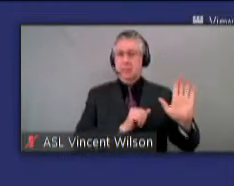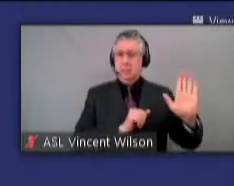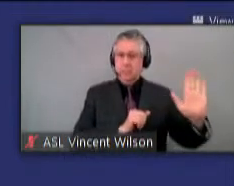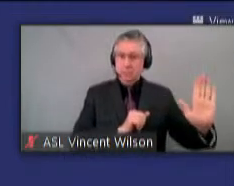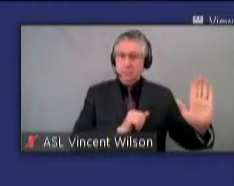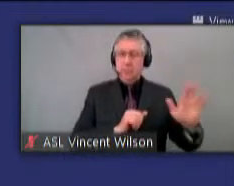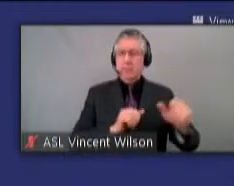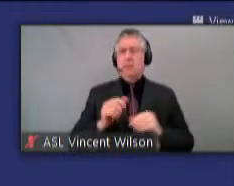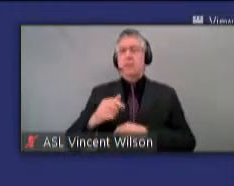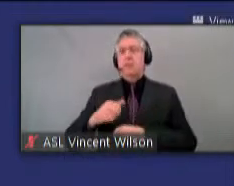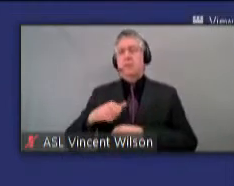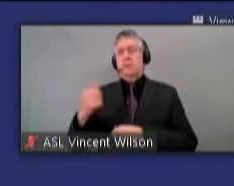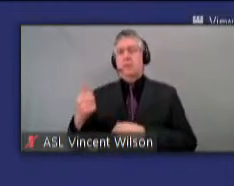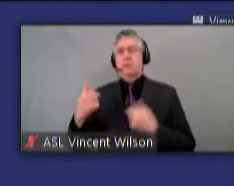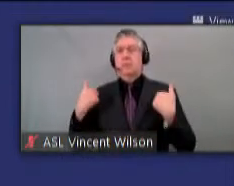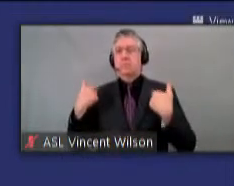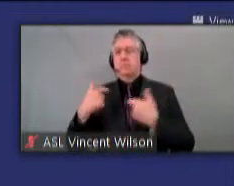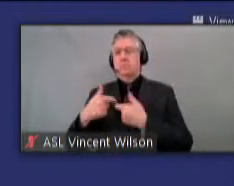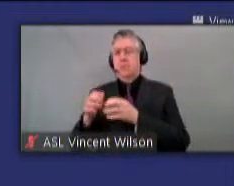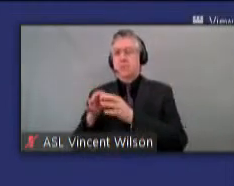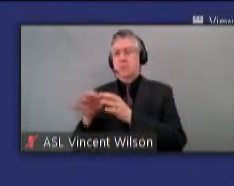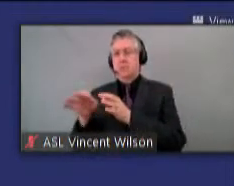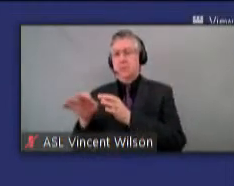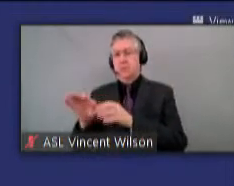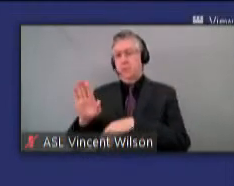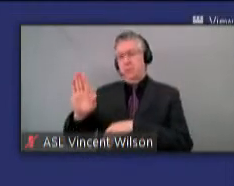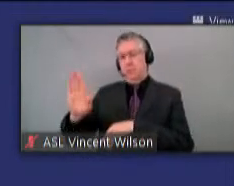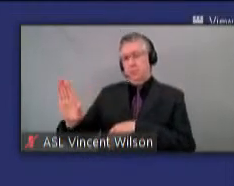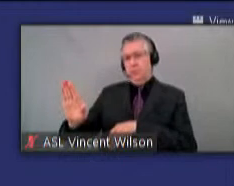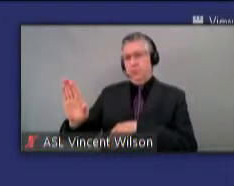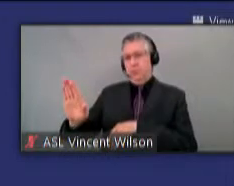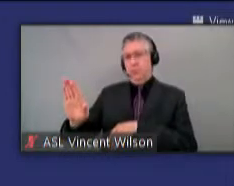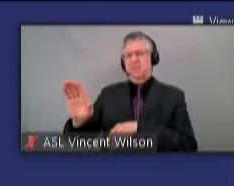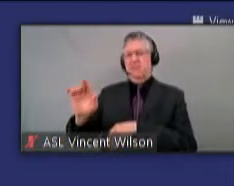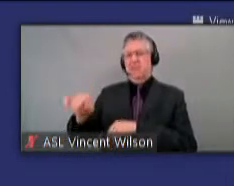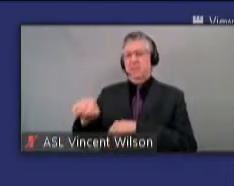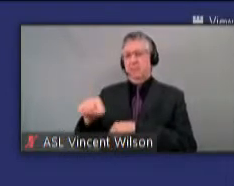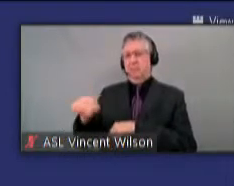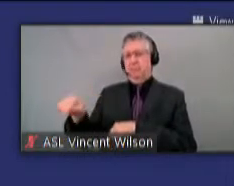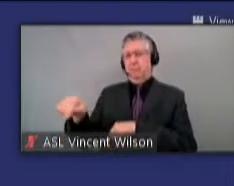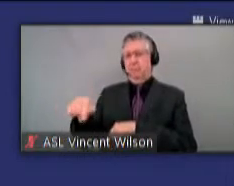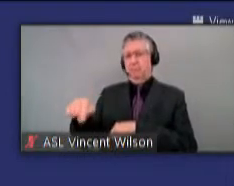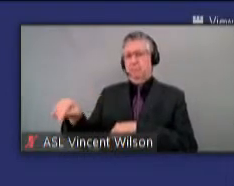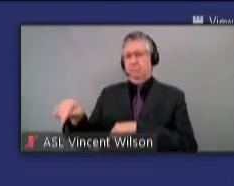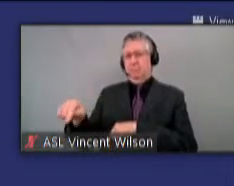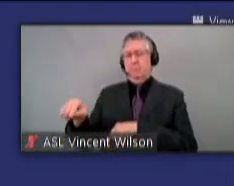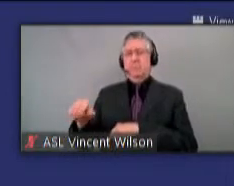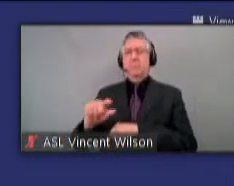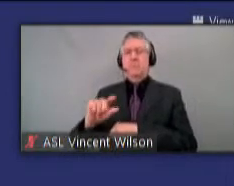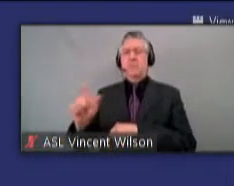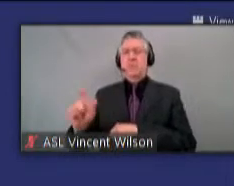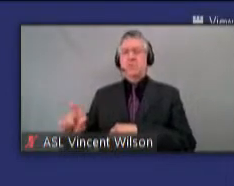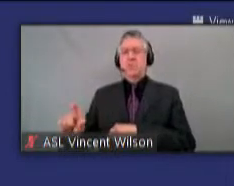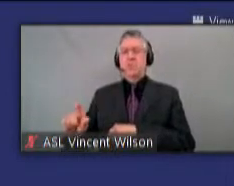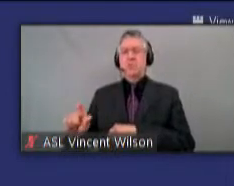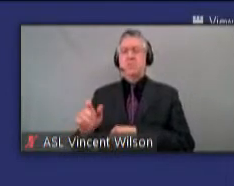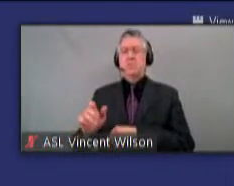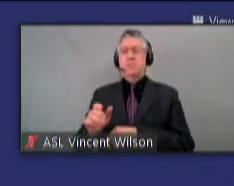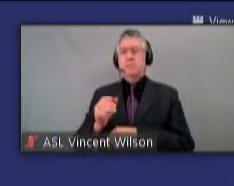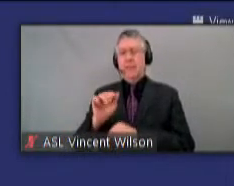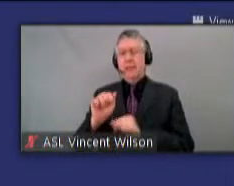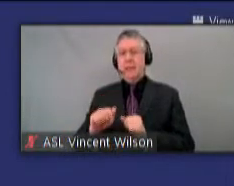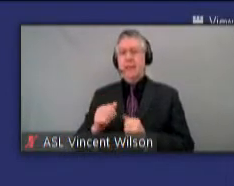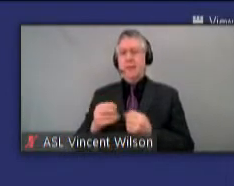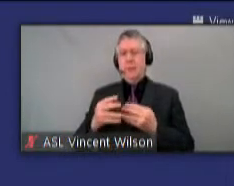one for Spanish. You can access the Spanish translation channel there at the bottom of the Zoom console. You can use that gray slider bar on the screen